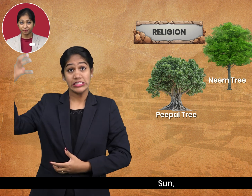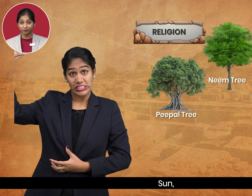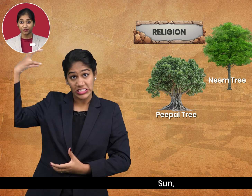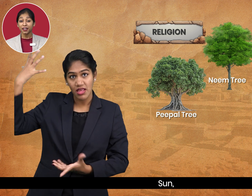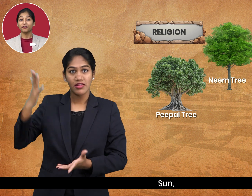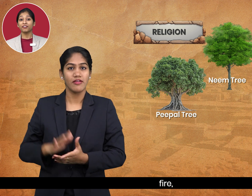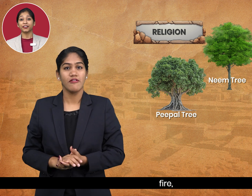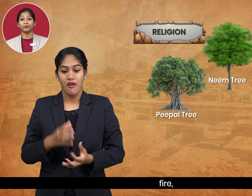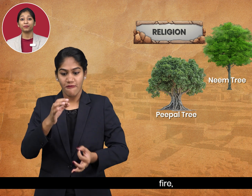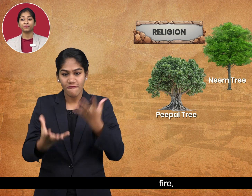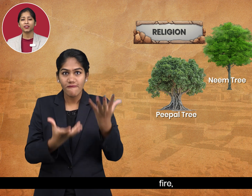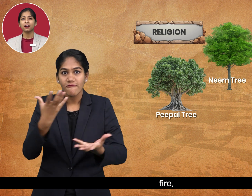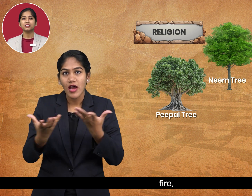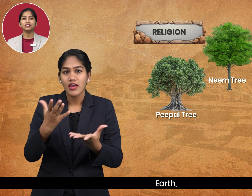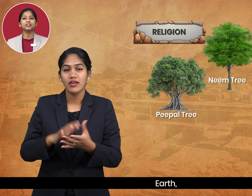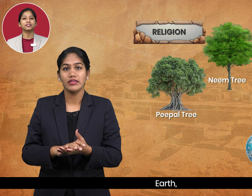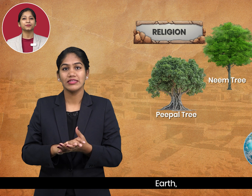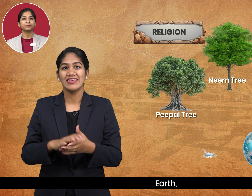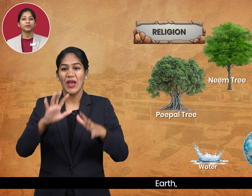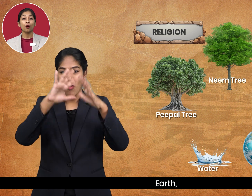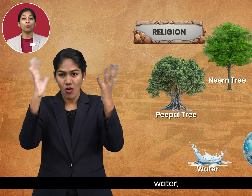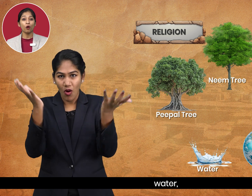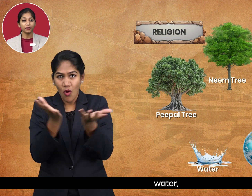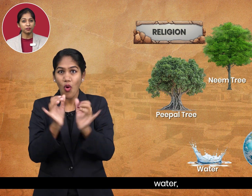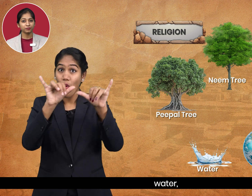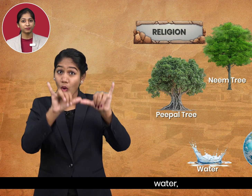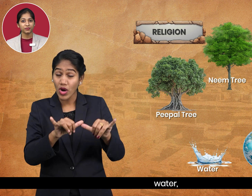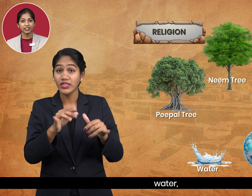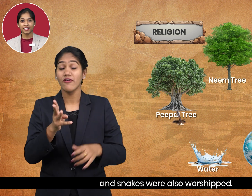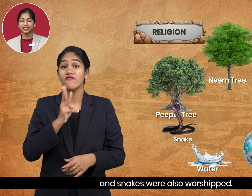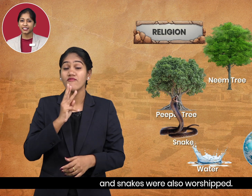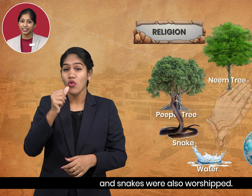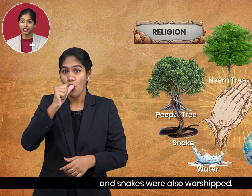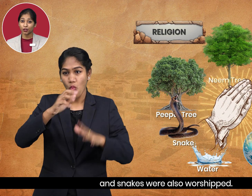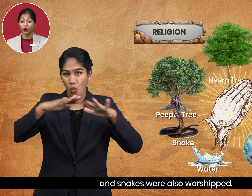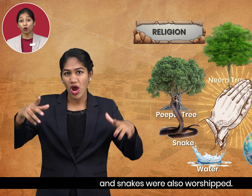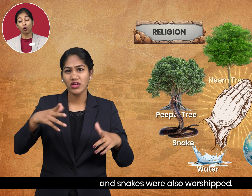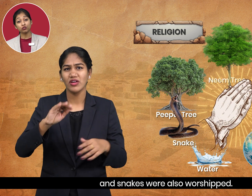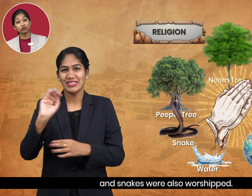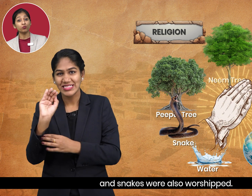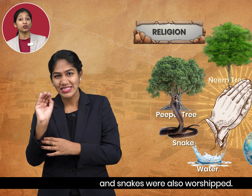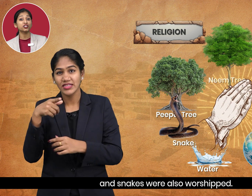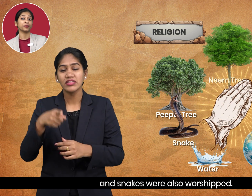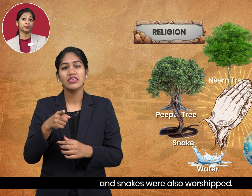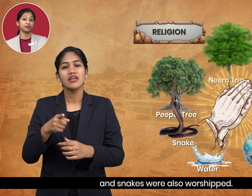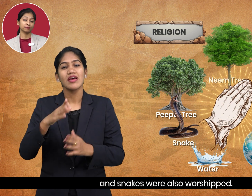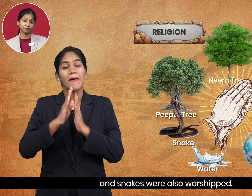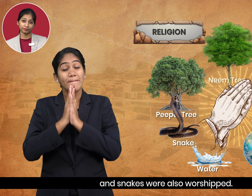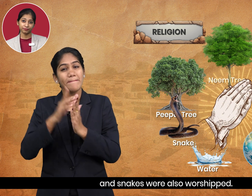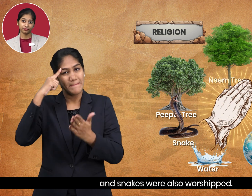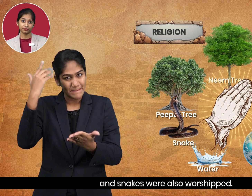Sun, fire, earth, water and snakes were also